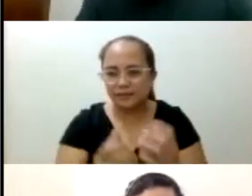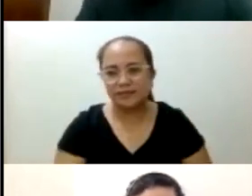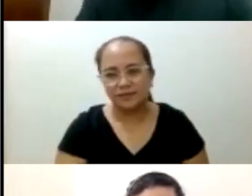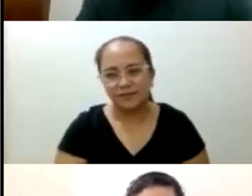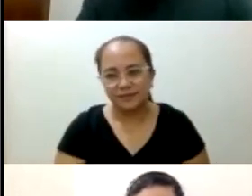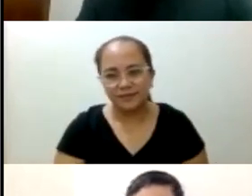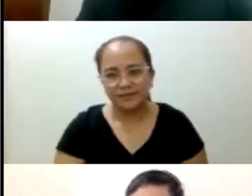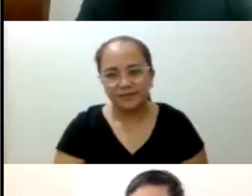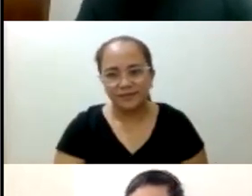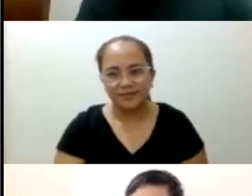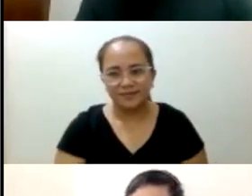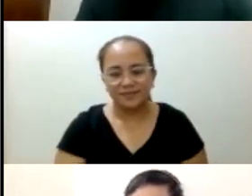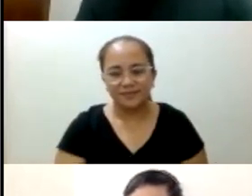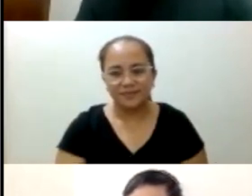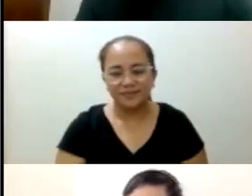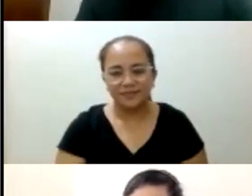Okay, so,